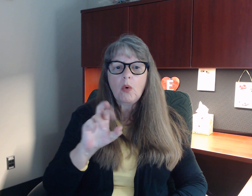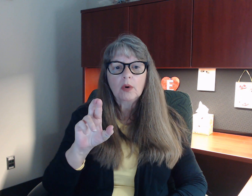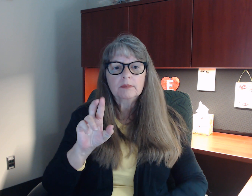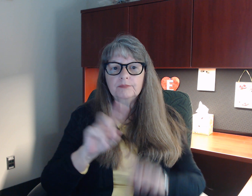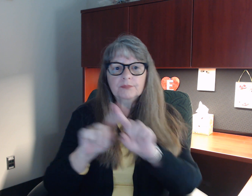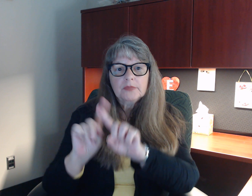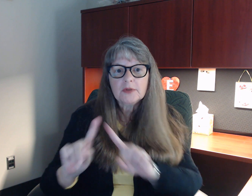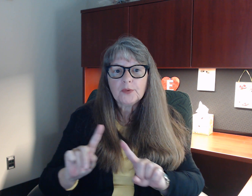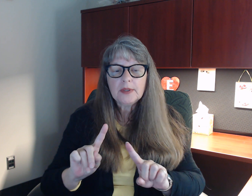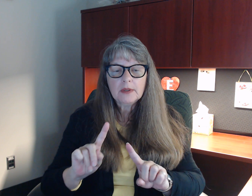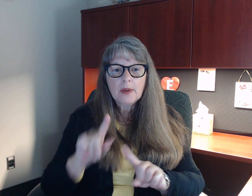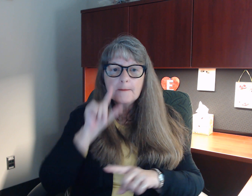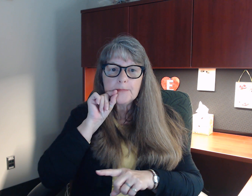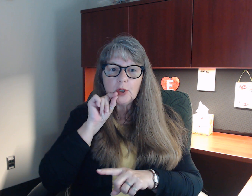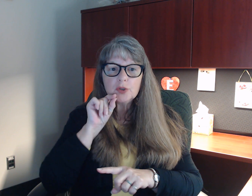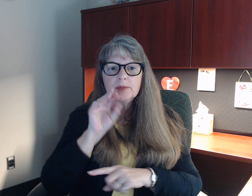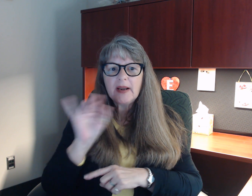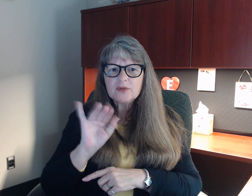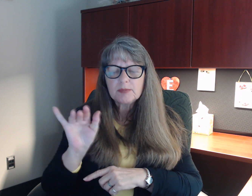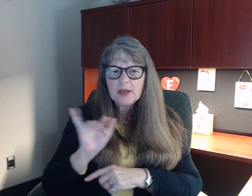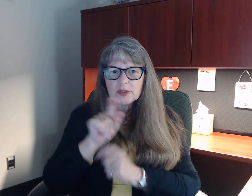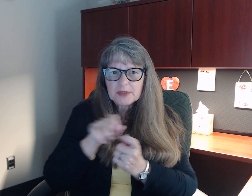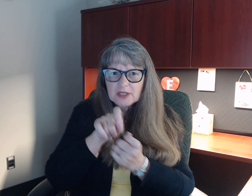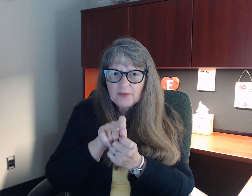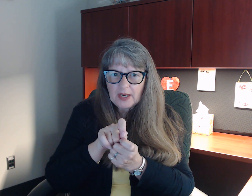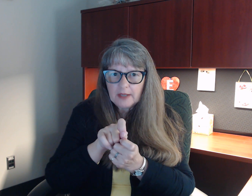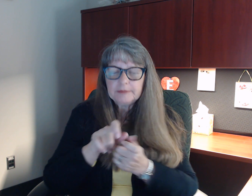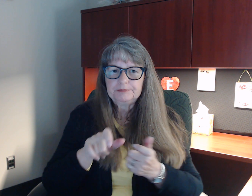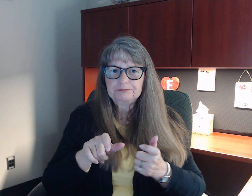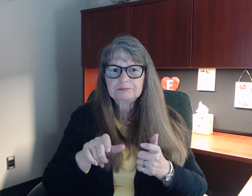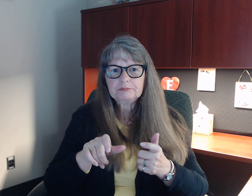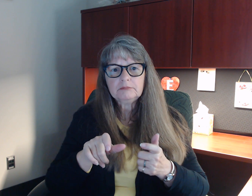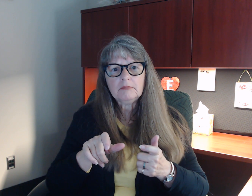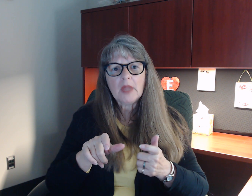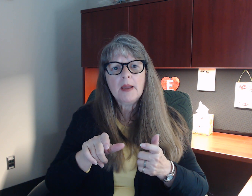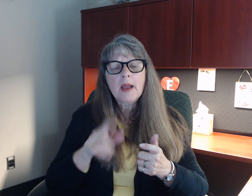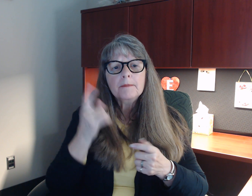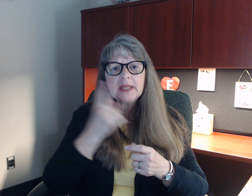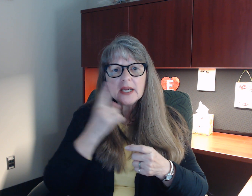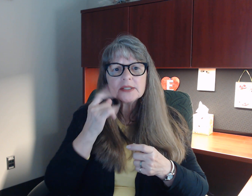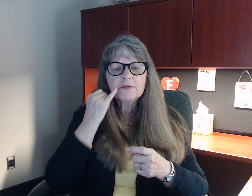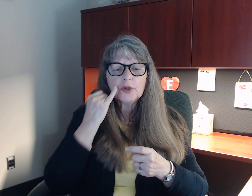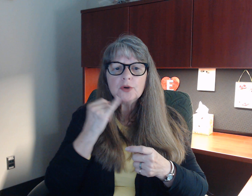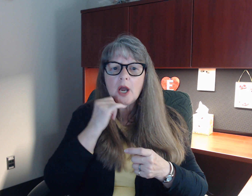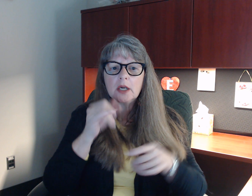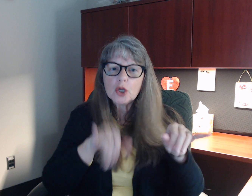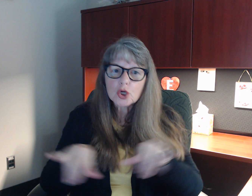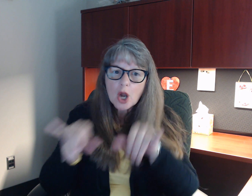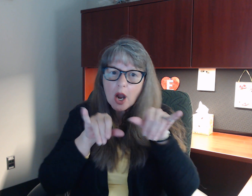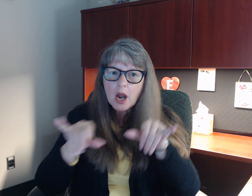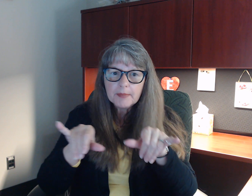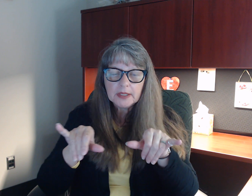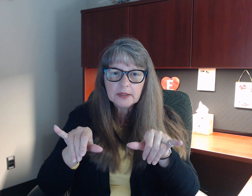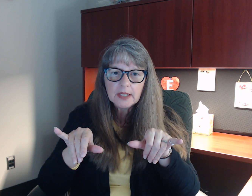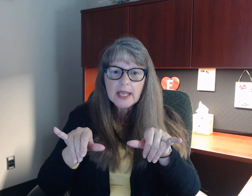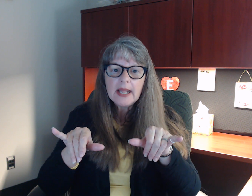or different birds, you might have to spell specific, because if they're not common in